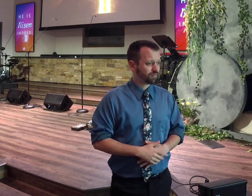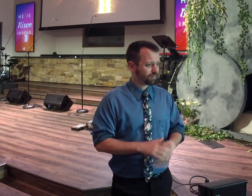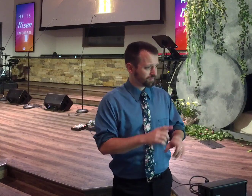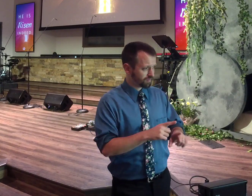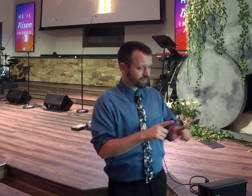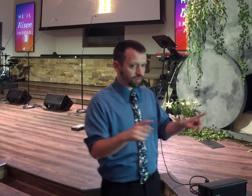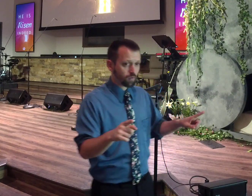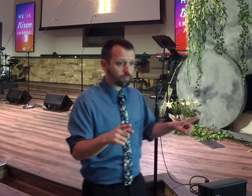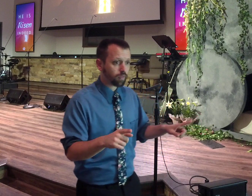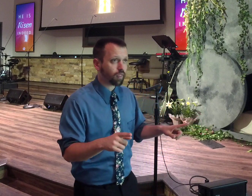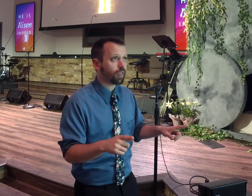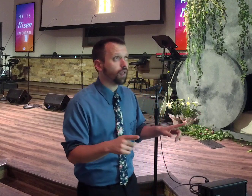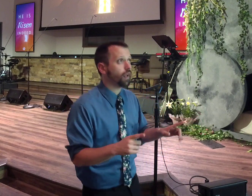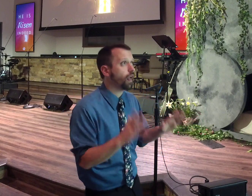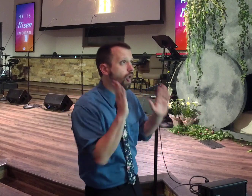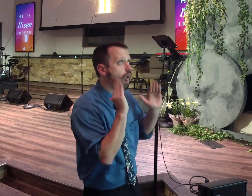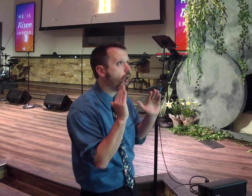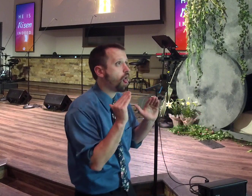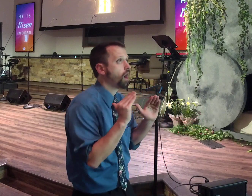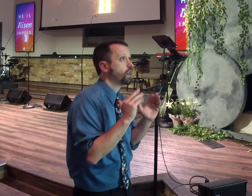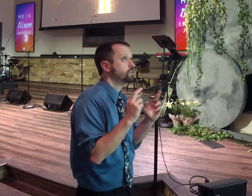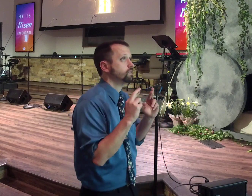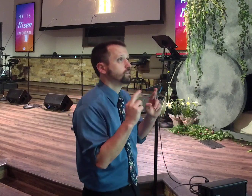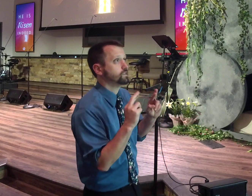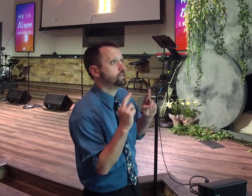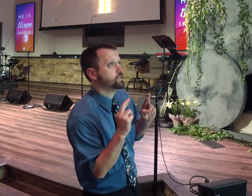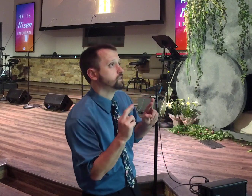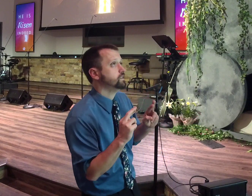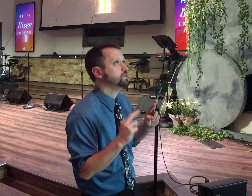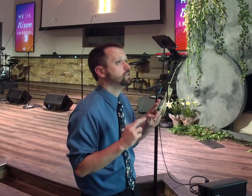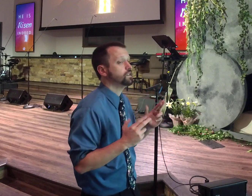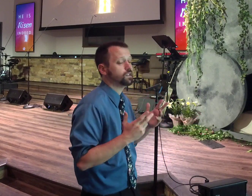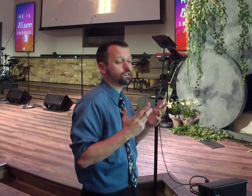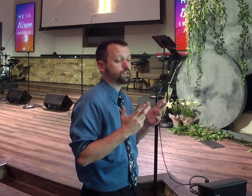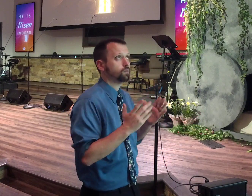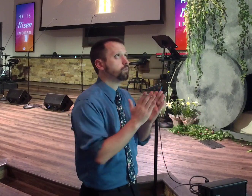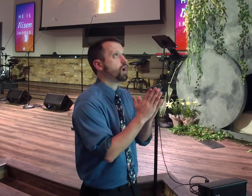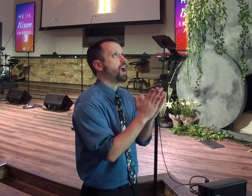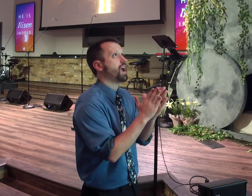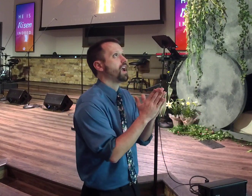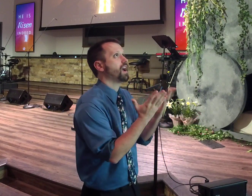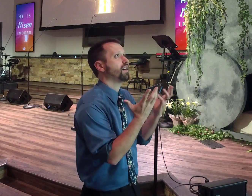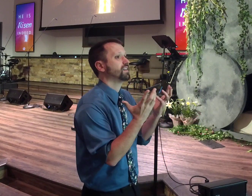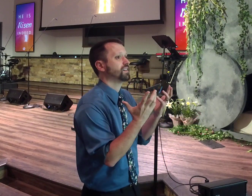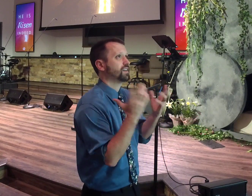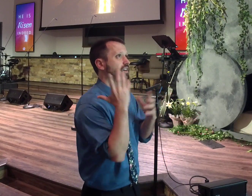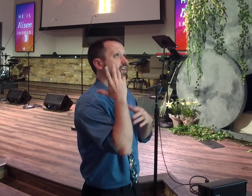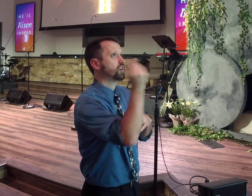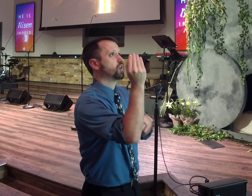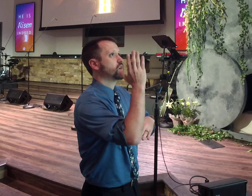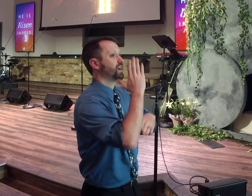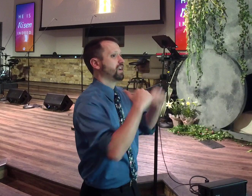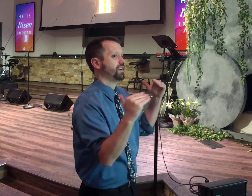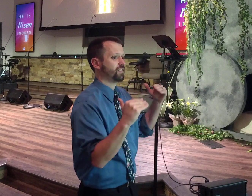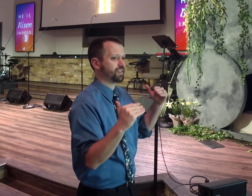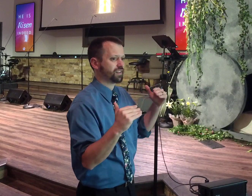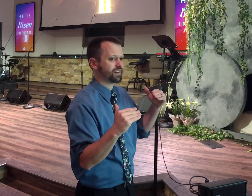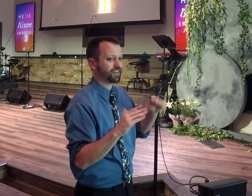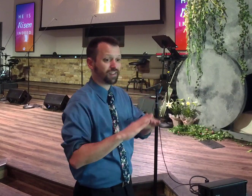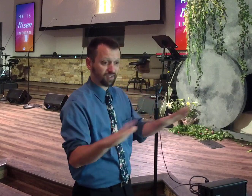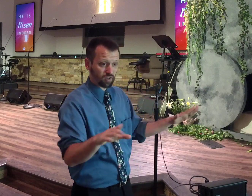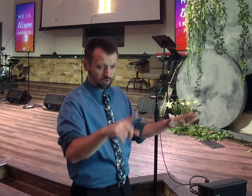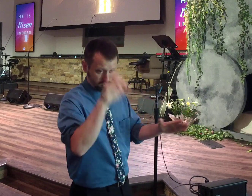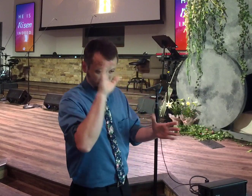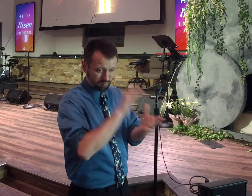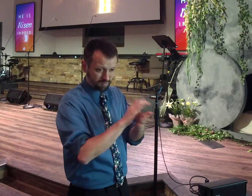to guess. You don't have to try to hope. You don't even have to try to pray that you go to heaven one day if you're a believer in